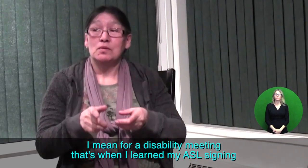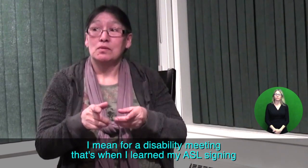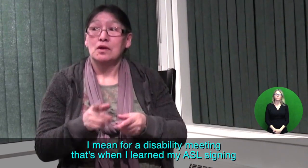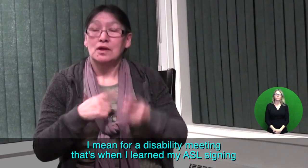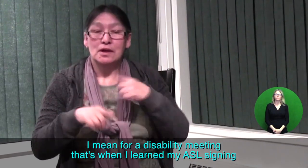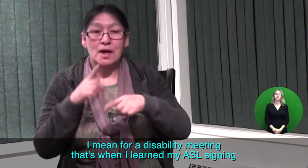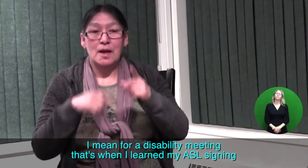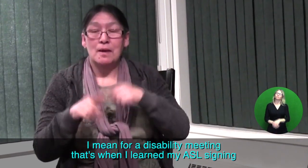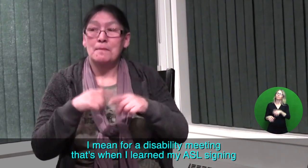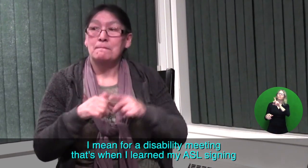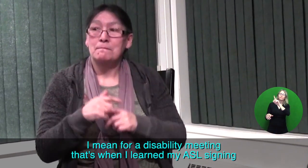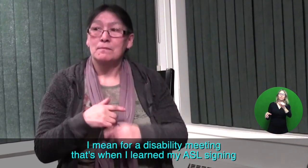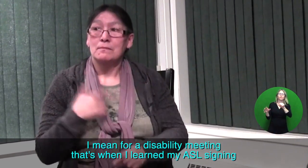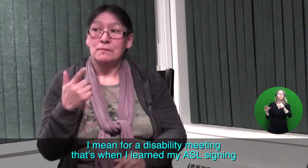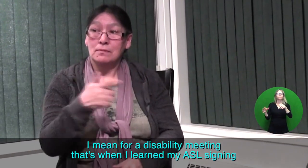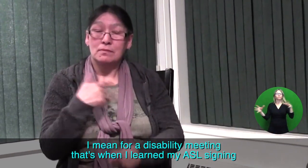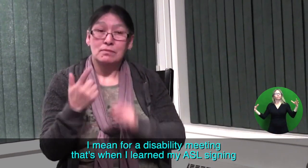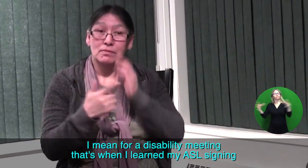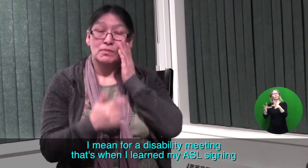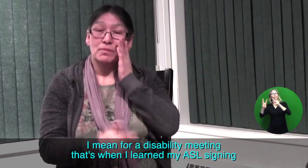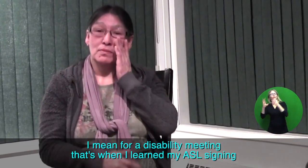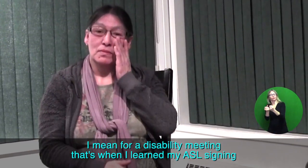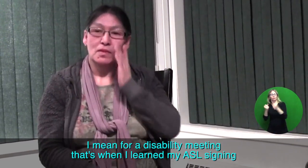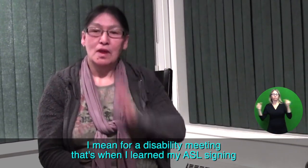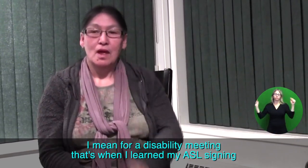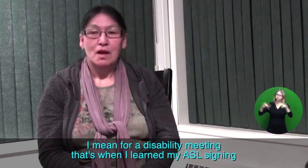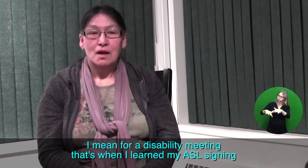disability meeting. And she,